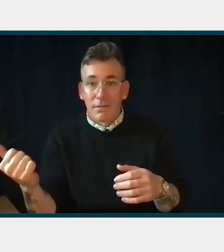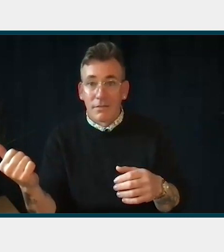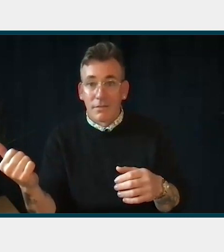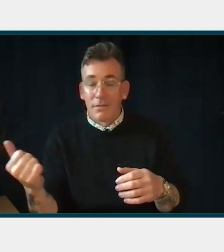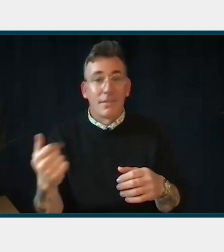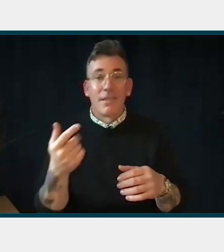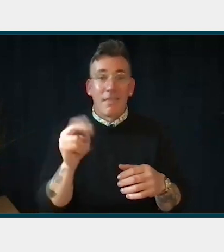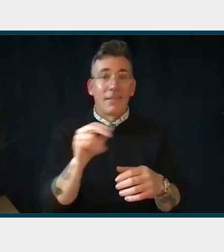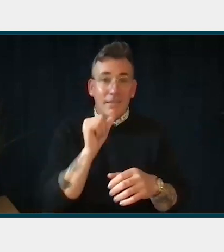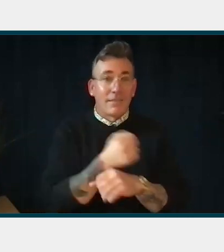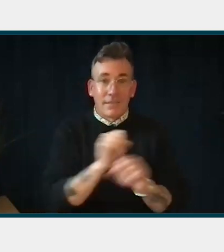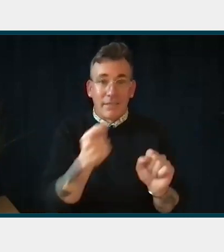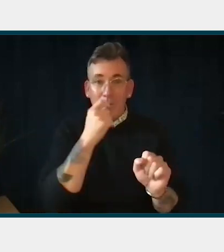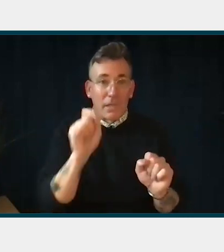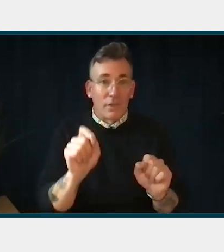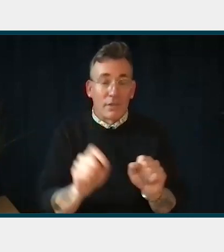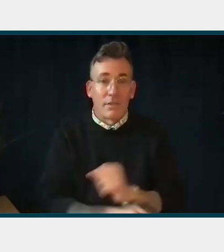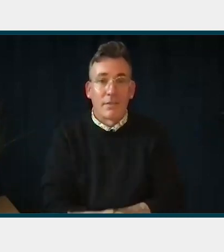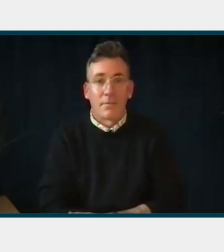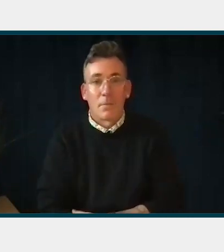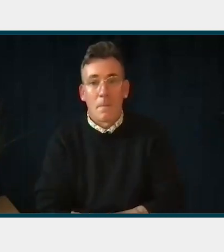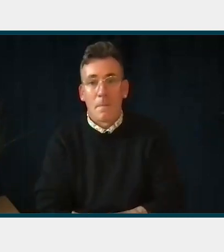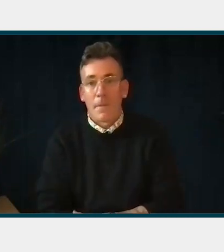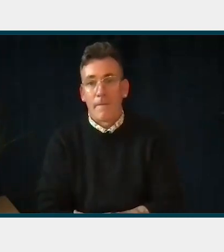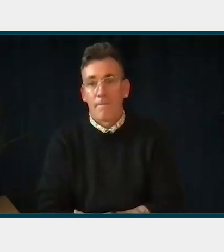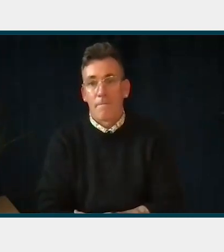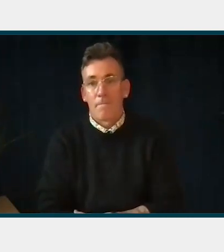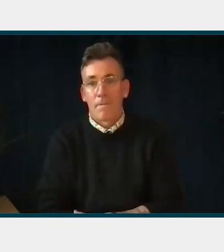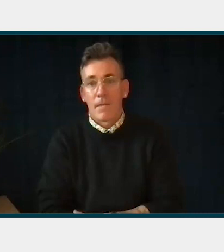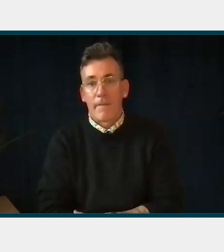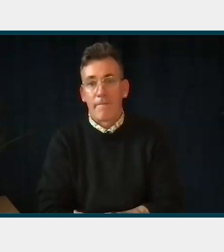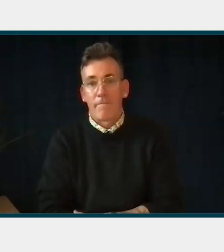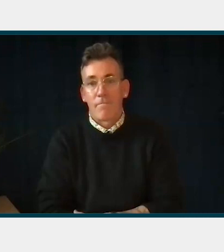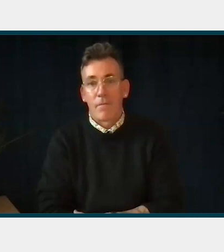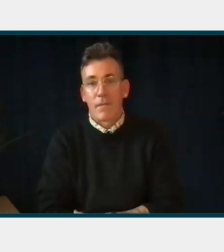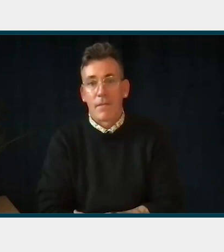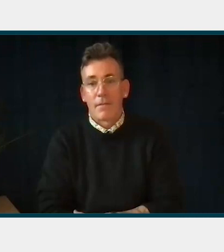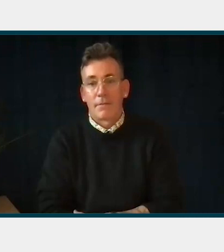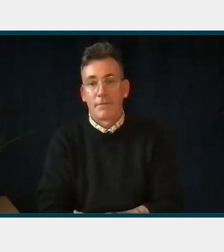If it's not safe for someone else, then it's not safe, period.